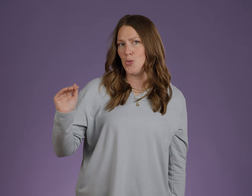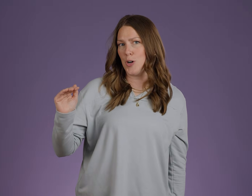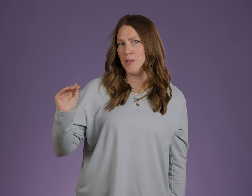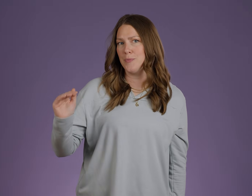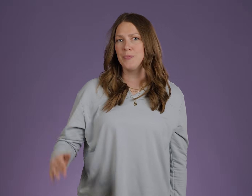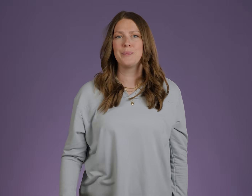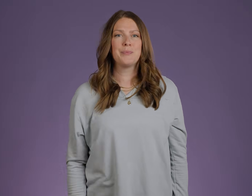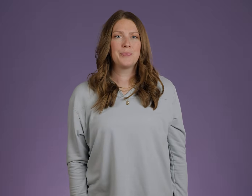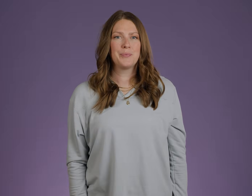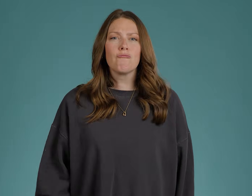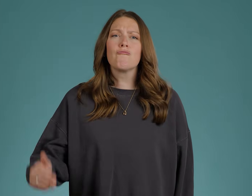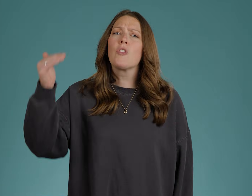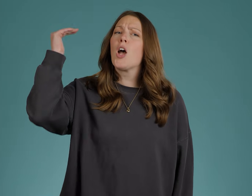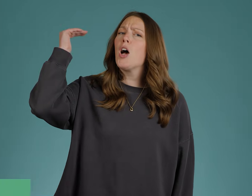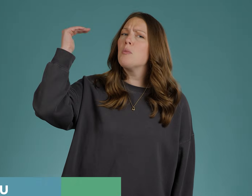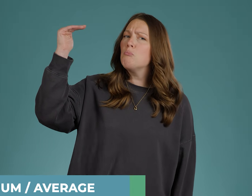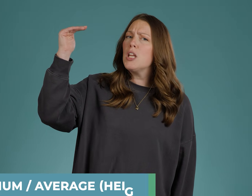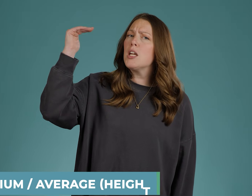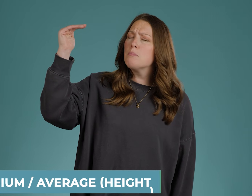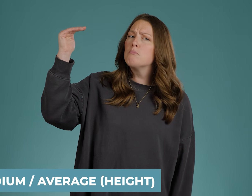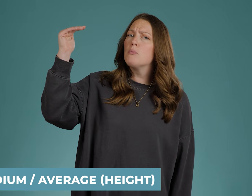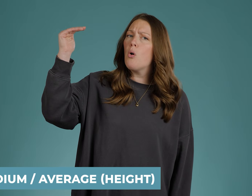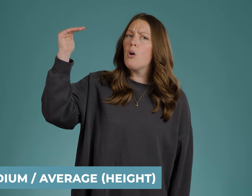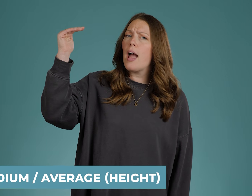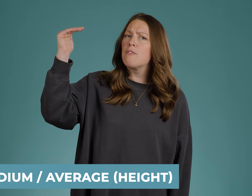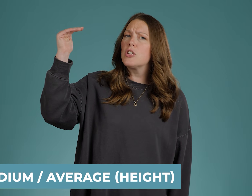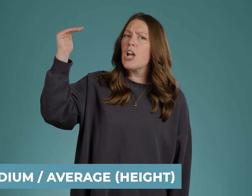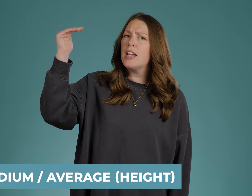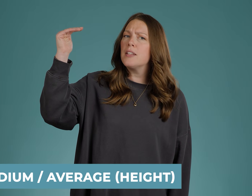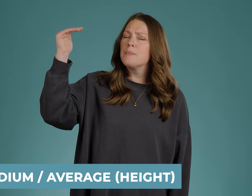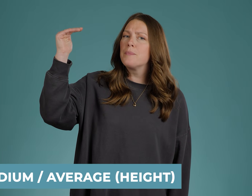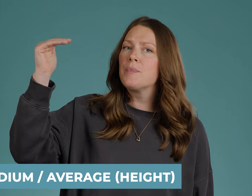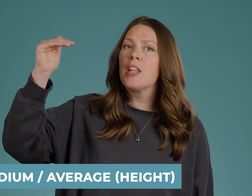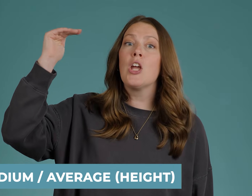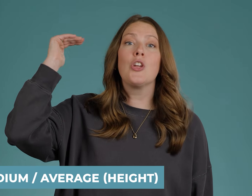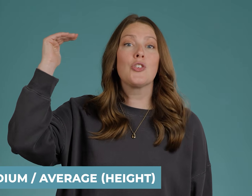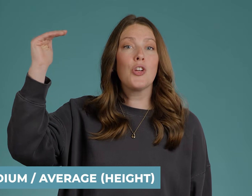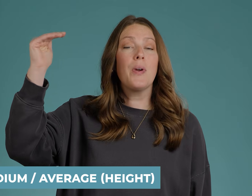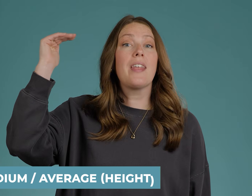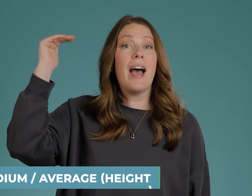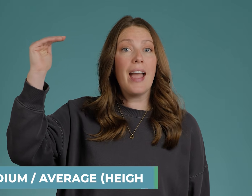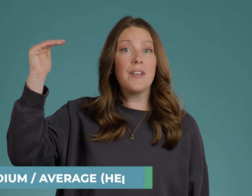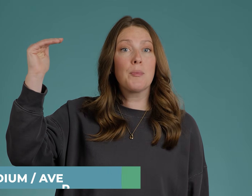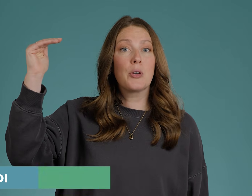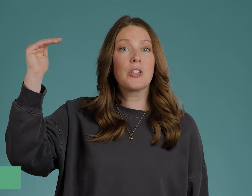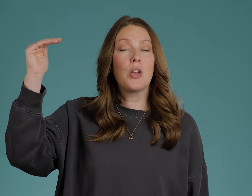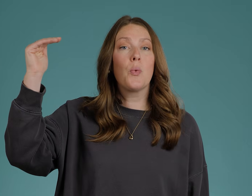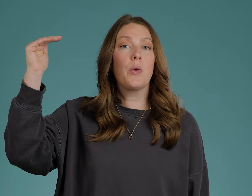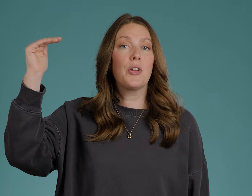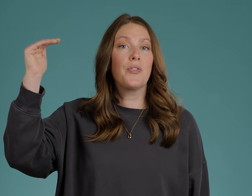Short. A medium or average height. You're showing the height of the person with your